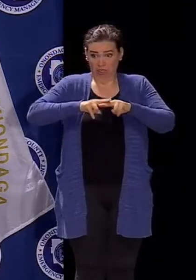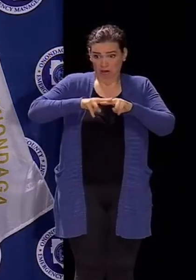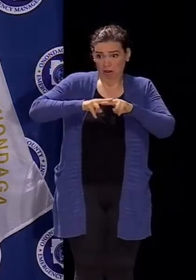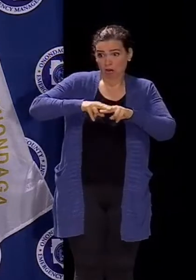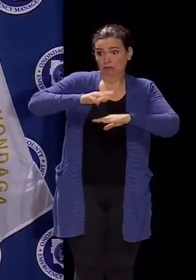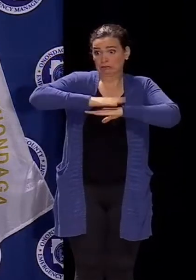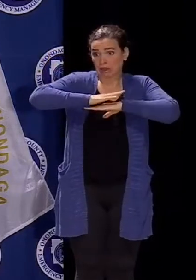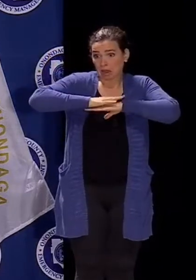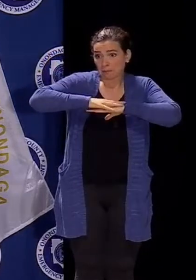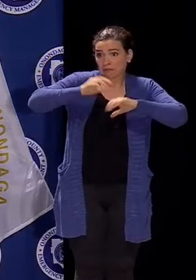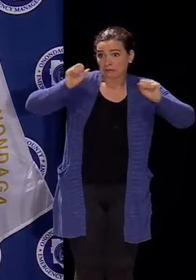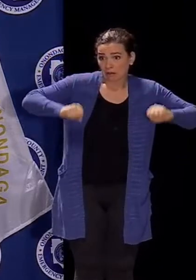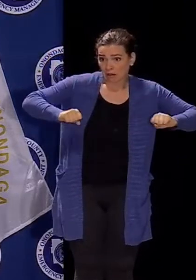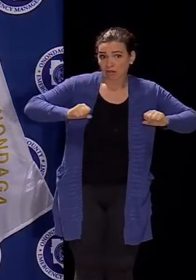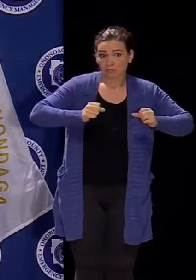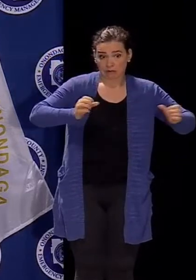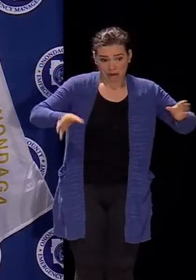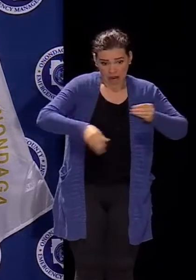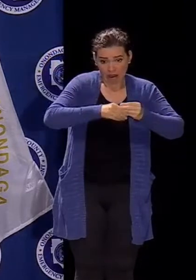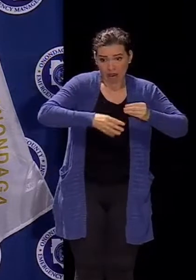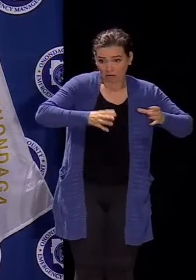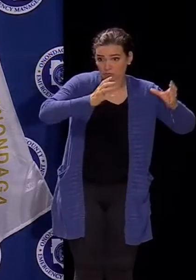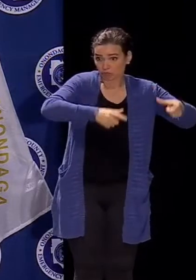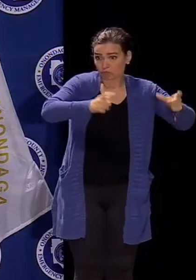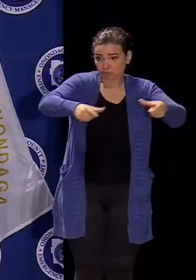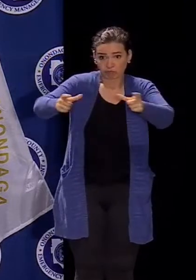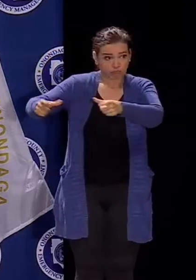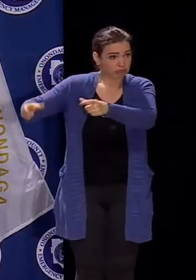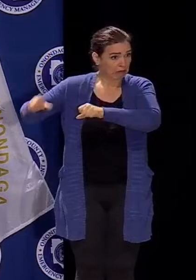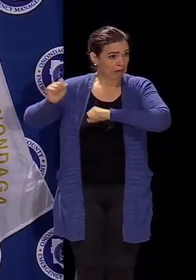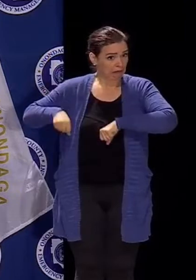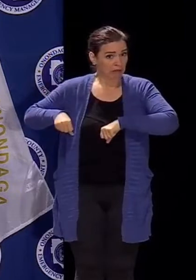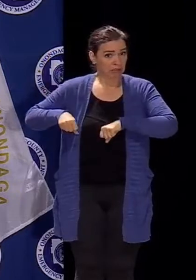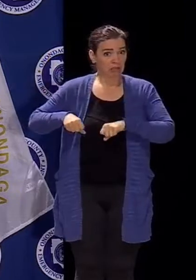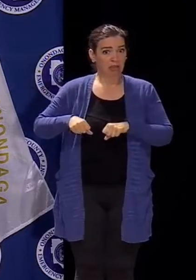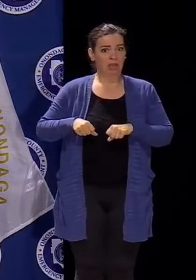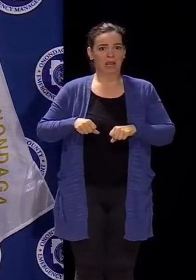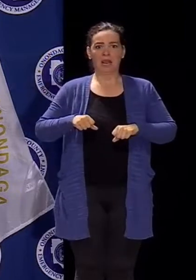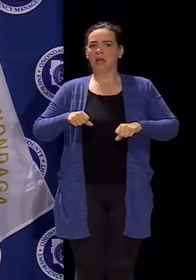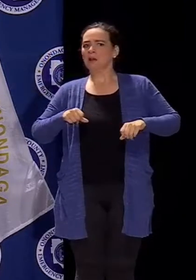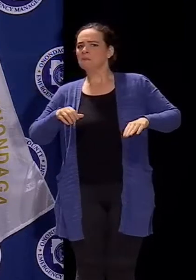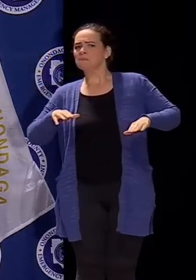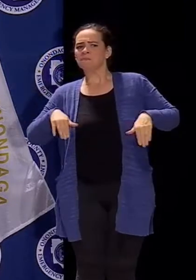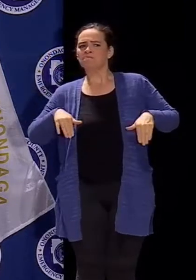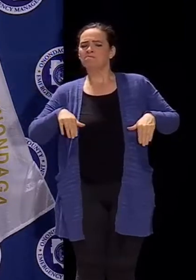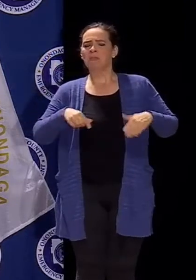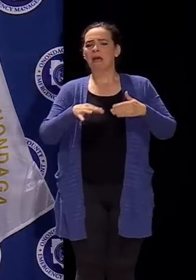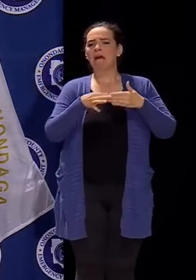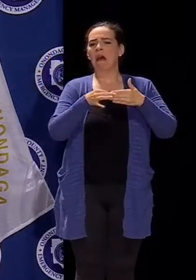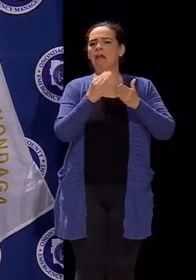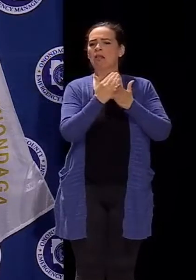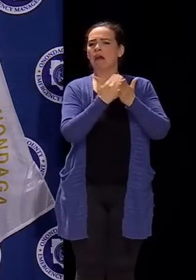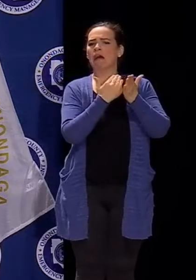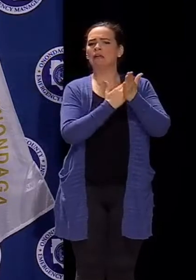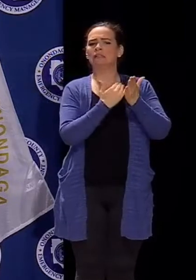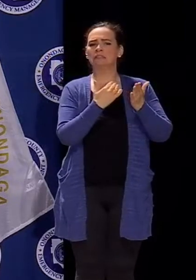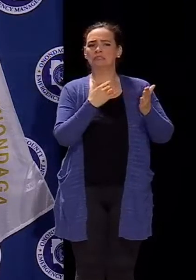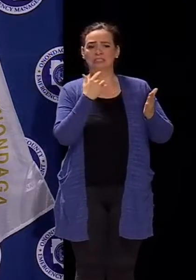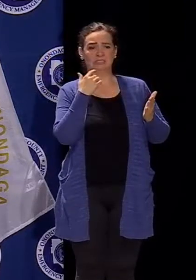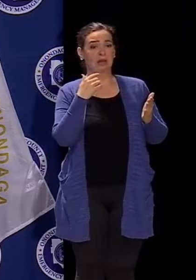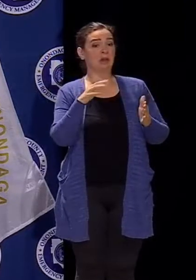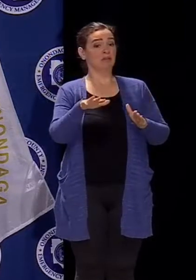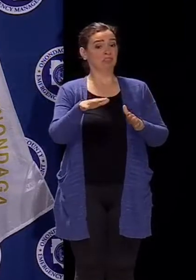My understanding is, I haven't seen the guidance yet, but my understanding is restaurants can open outdoors. So I don't know if